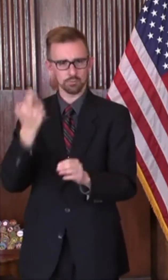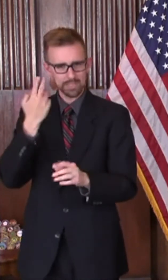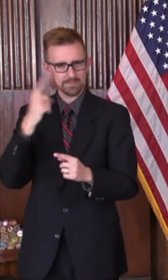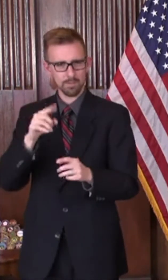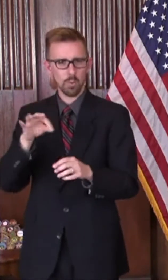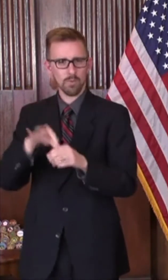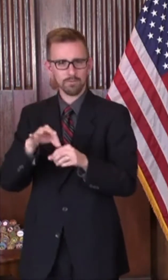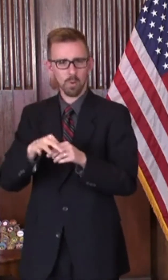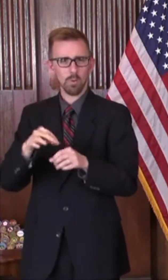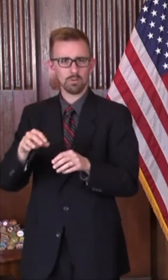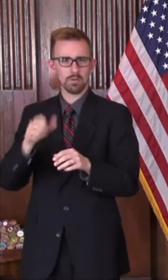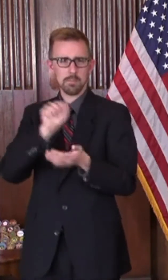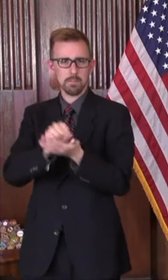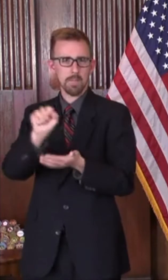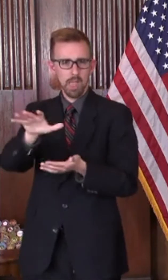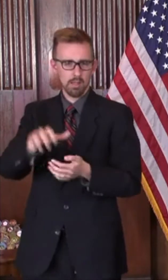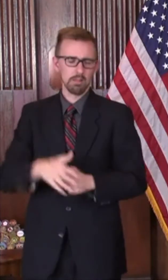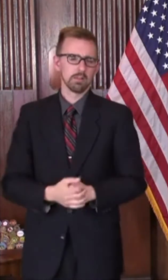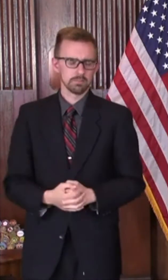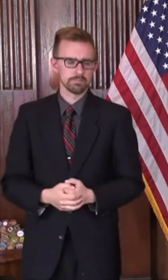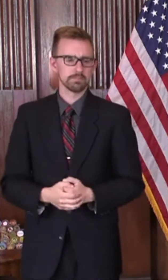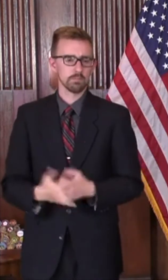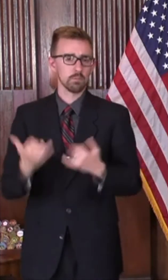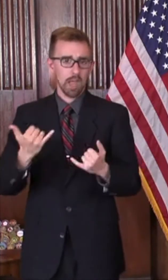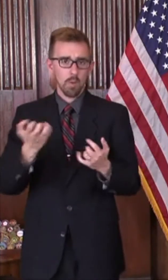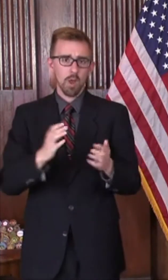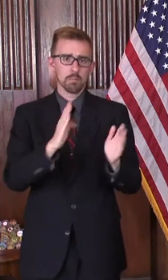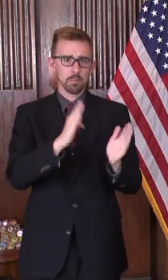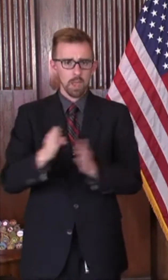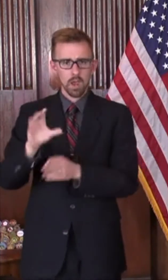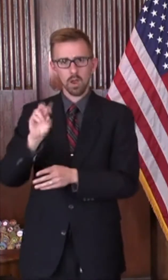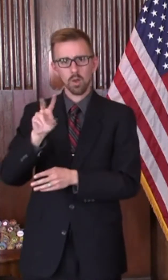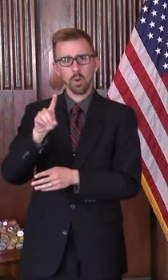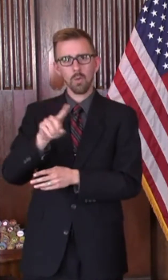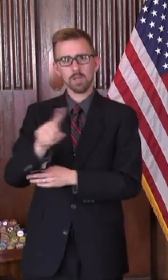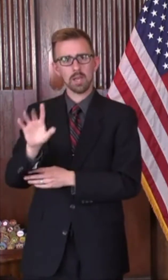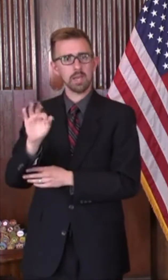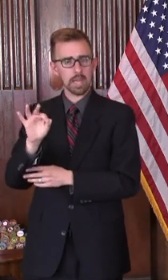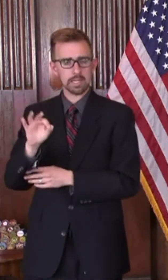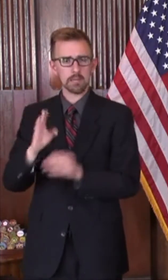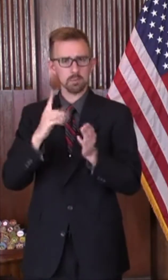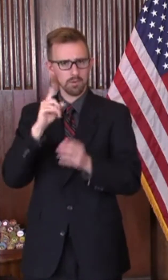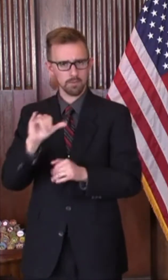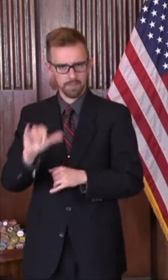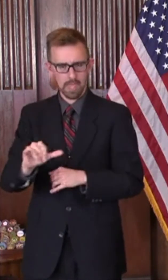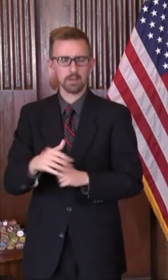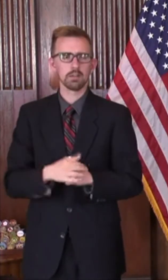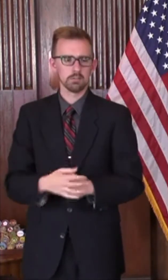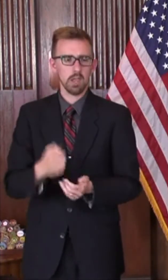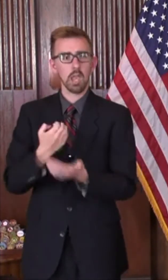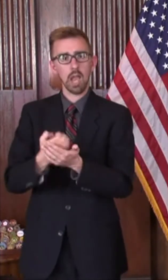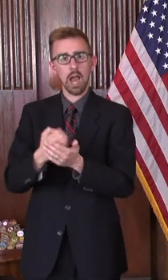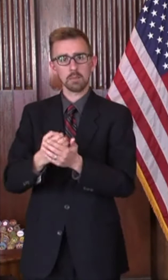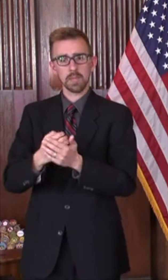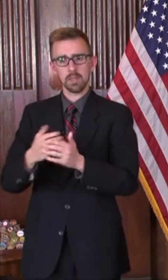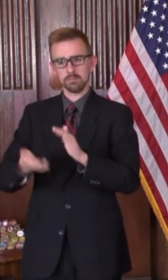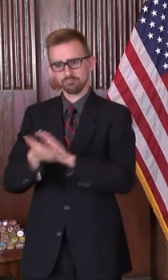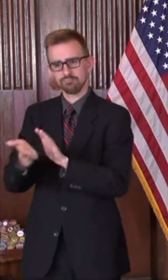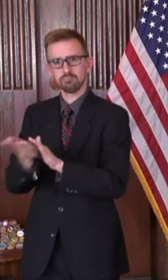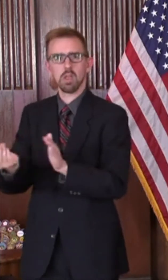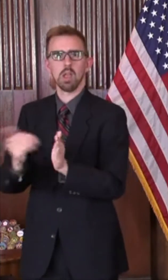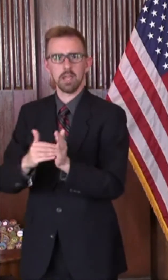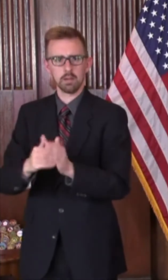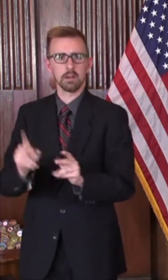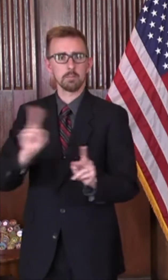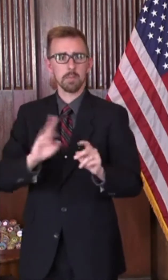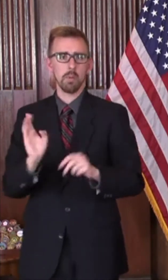now, it's about being prepared for COVID-19, doing what we can for that. It's about getting the economy started back up. It's about people